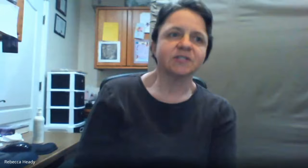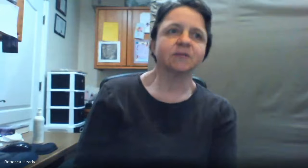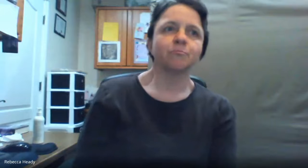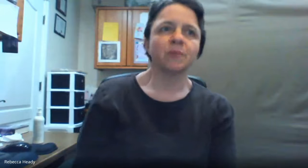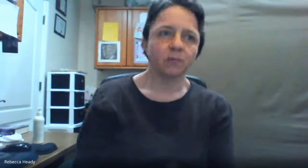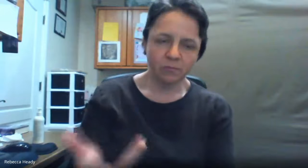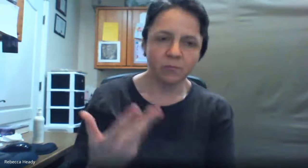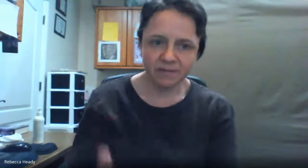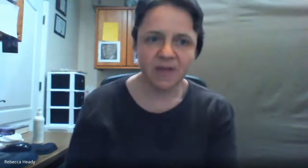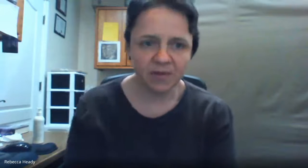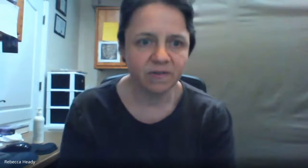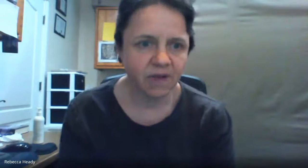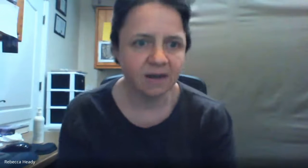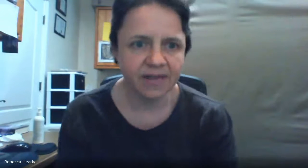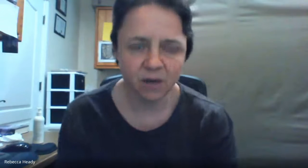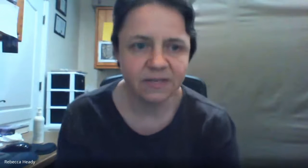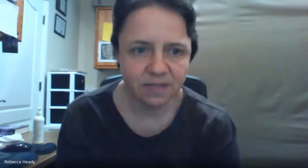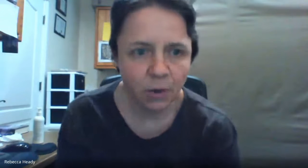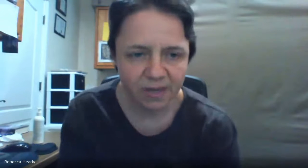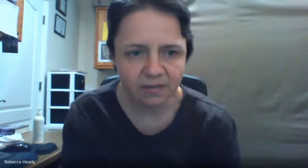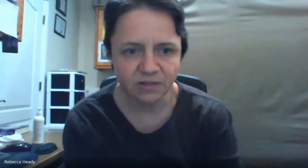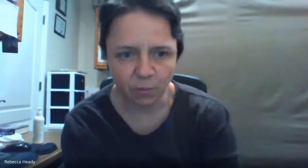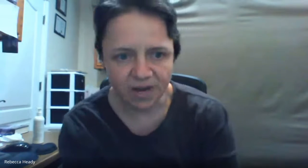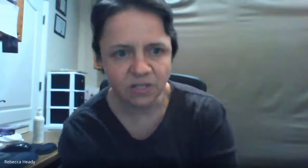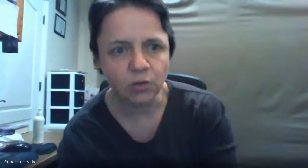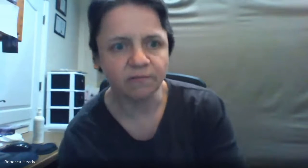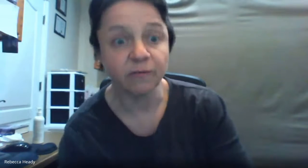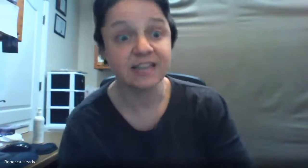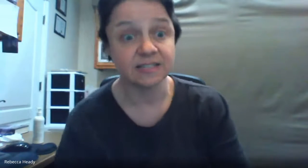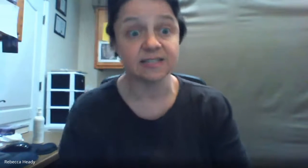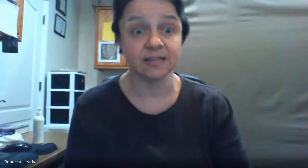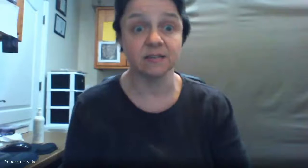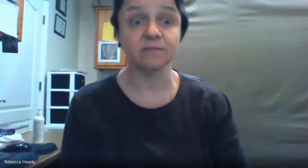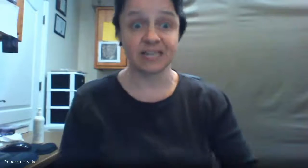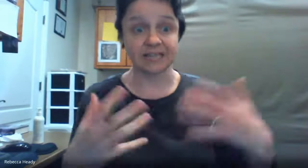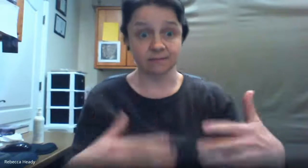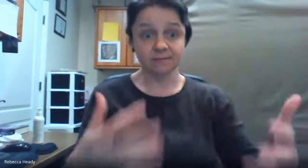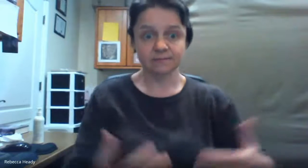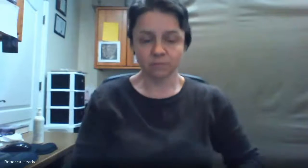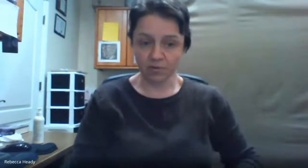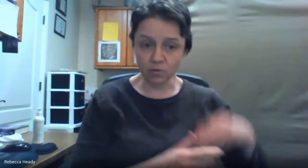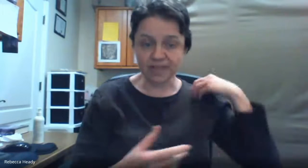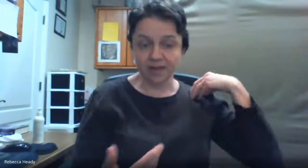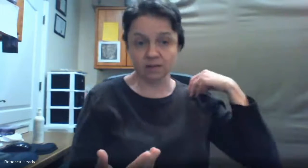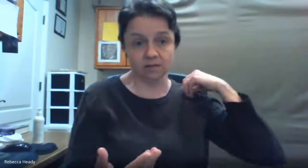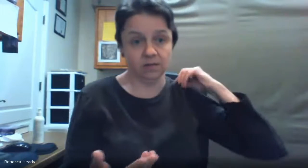There's like I think we've kind of hit on this a little bit, different ways that you can phrase the phrasing, whether you say, you